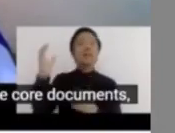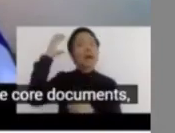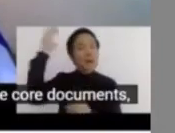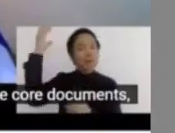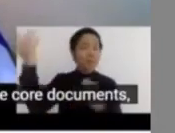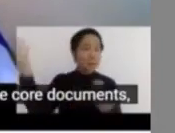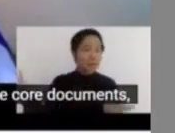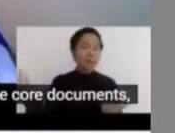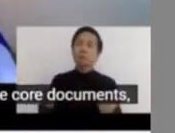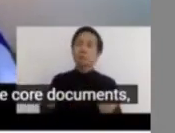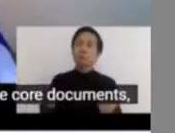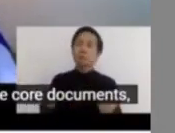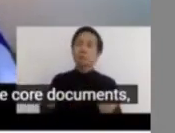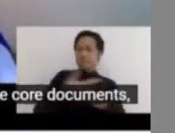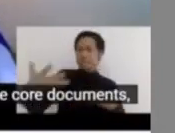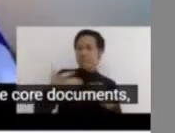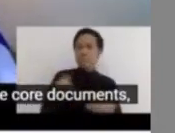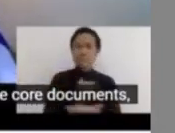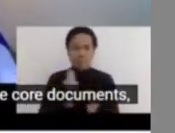also working on easy to read